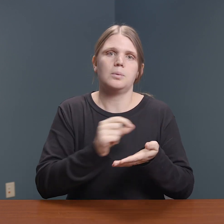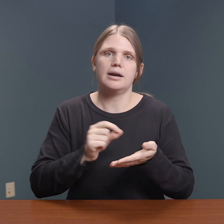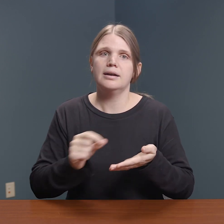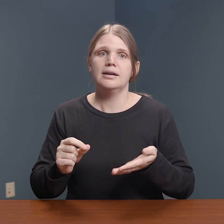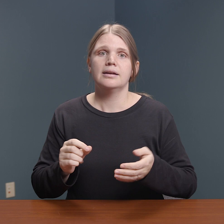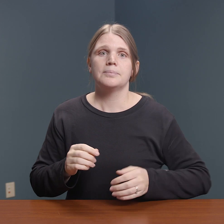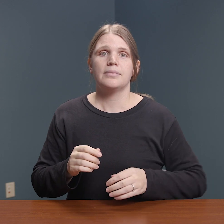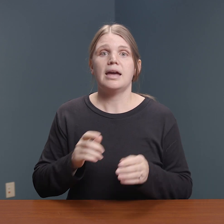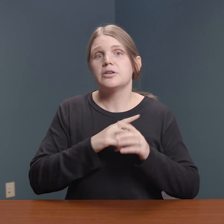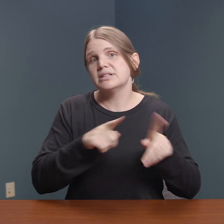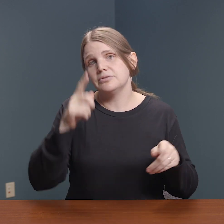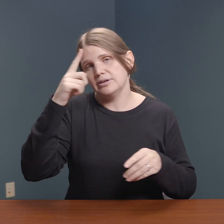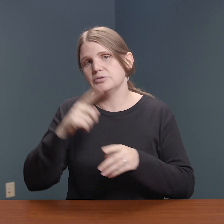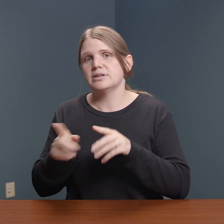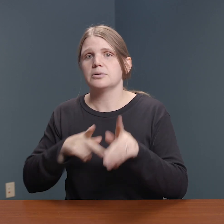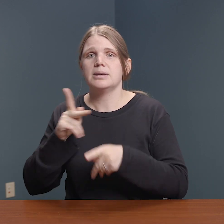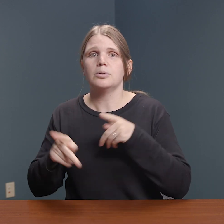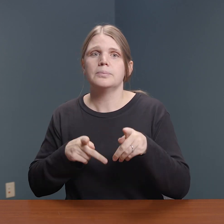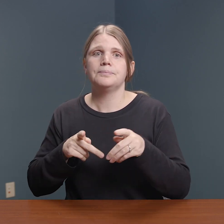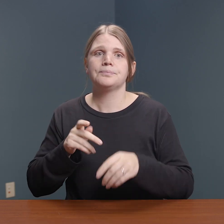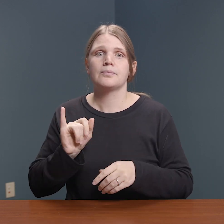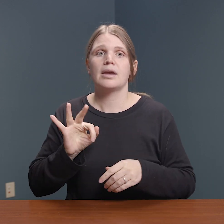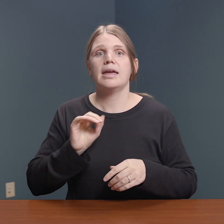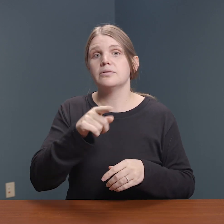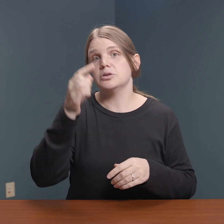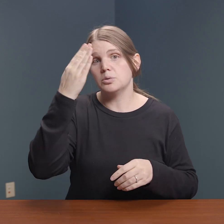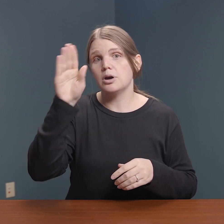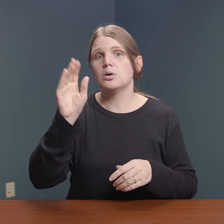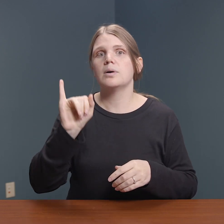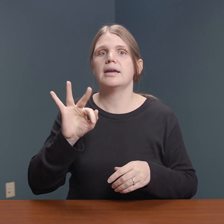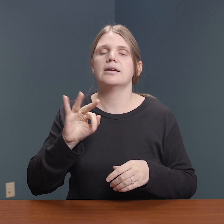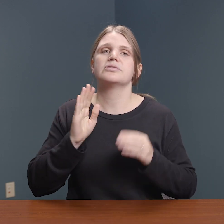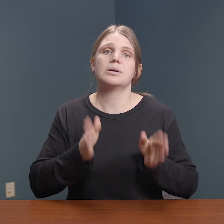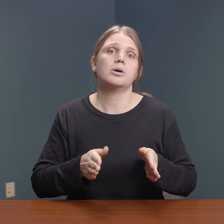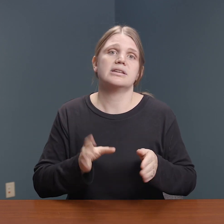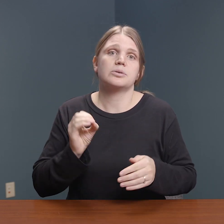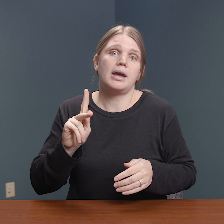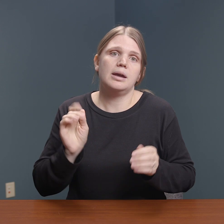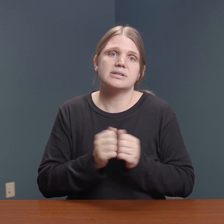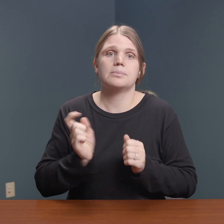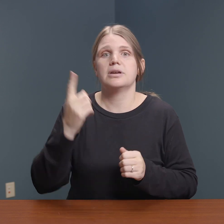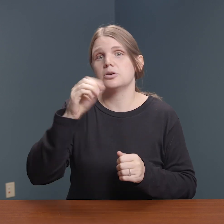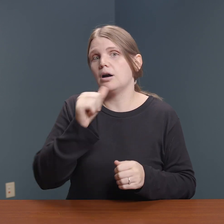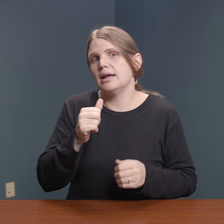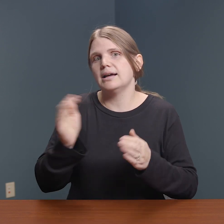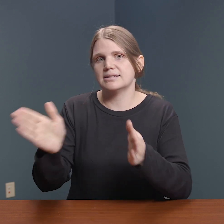anywhere, and they're different for different people. If you don't know if someone is okay with something or not, ask